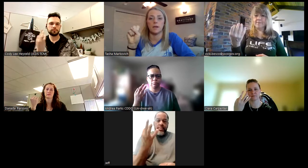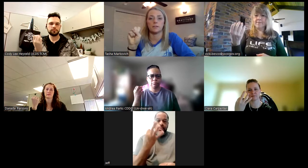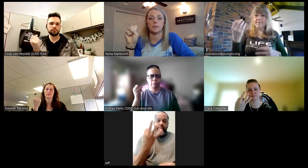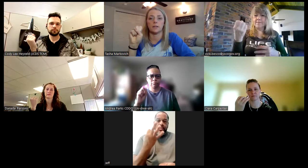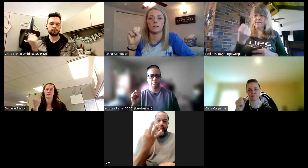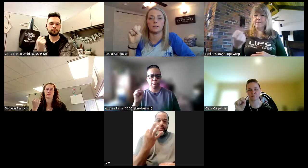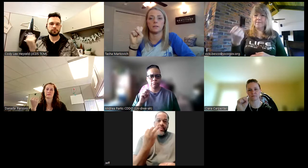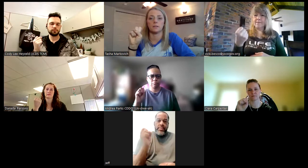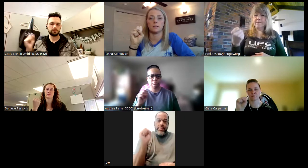Saturday,